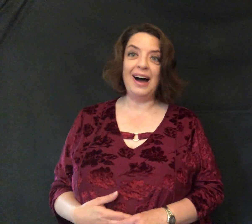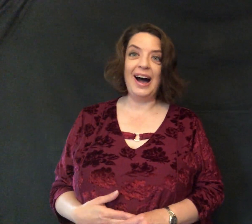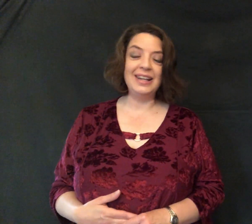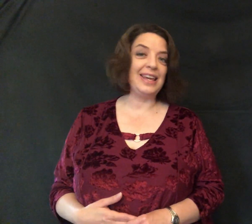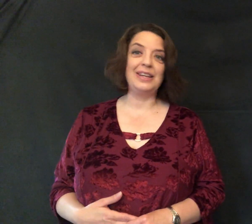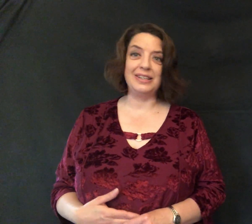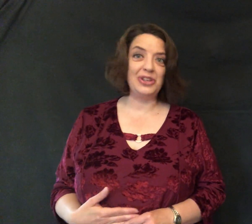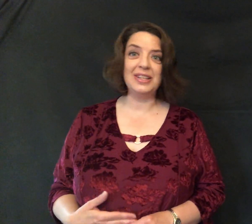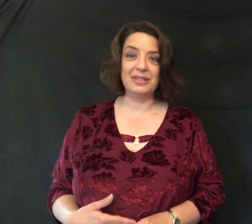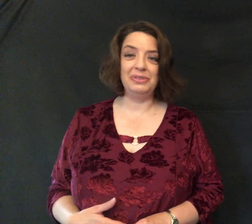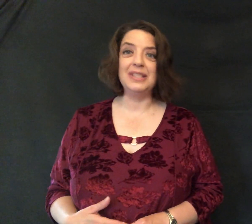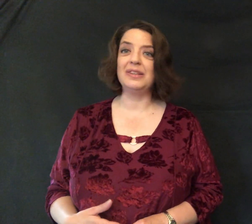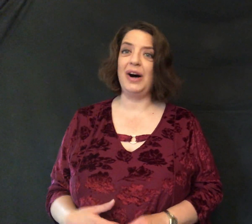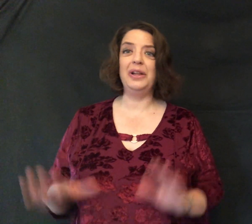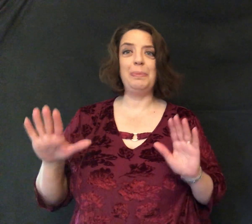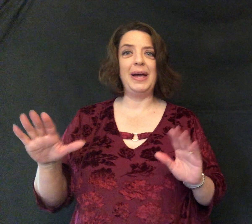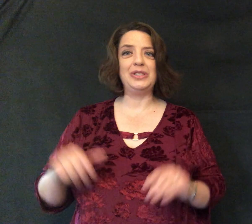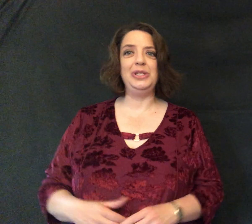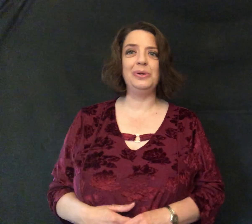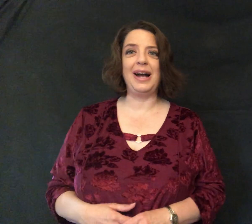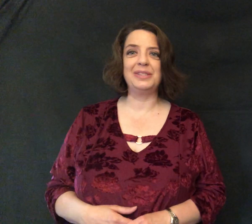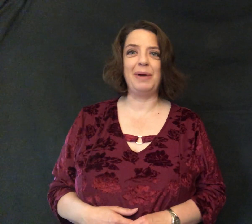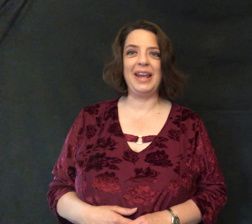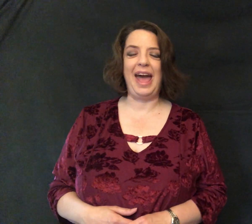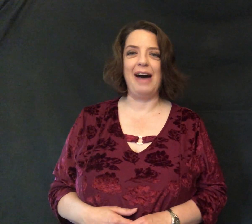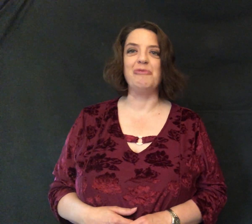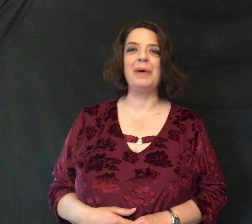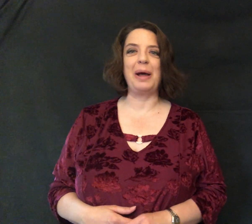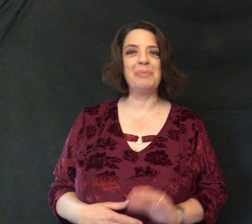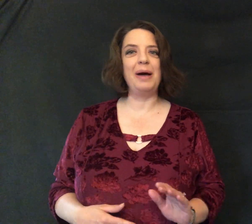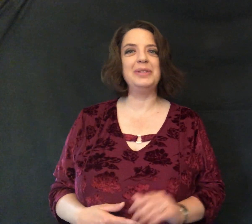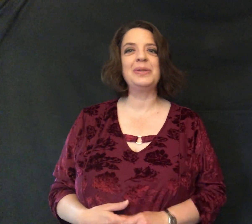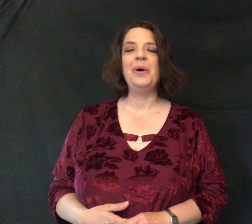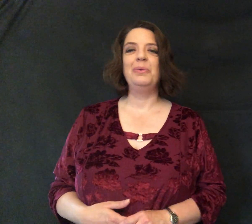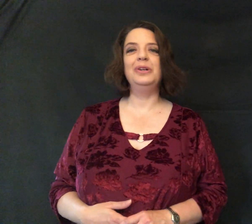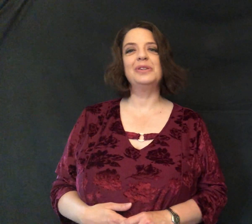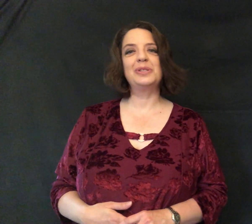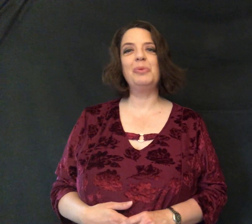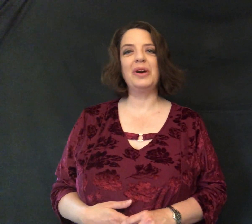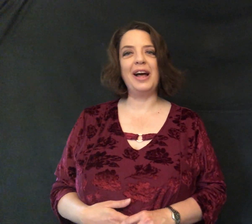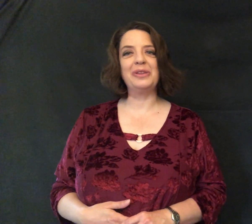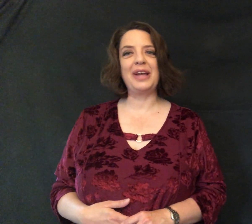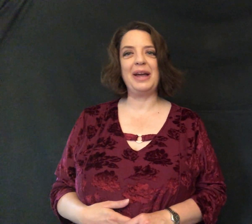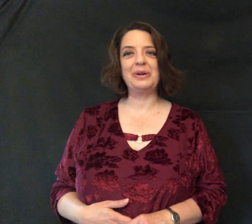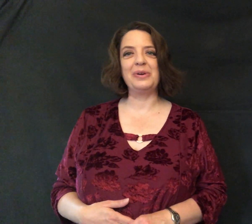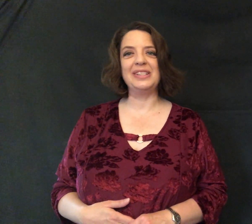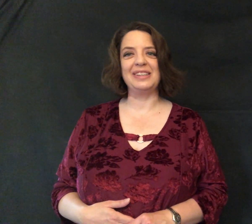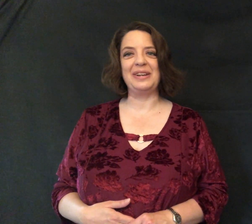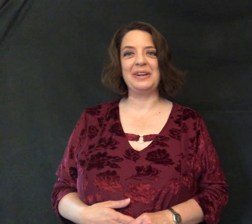not an exhaustive list of all the pets you guys might have, but I promise we'll learn some more in other categories